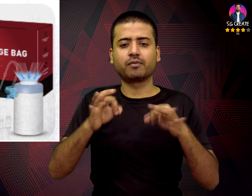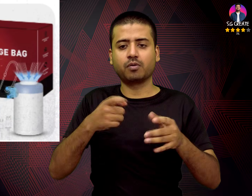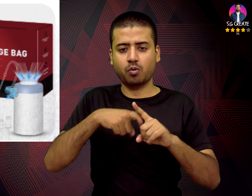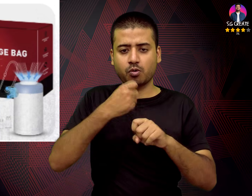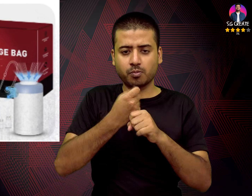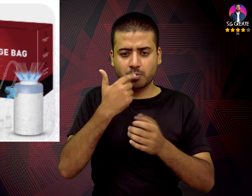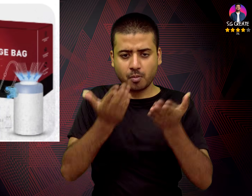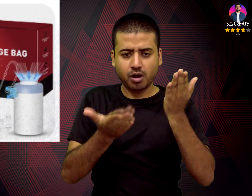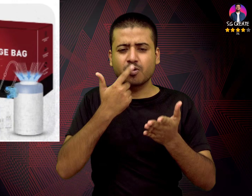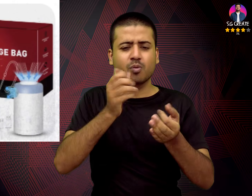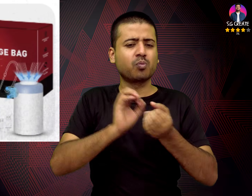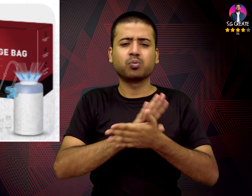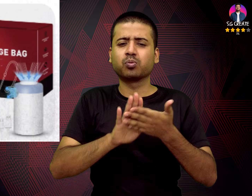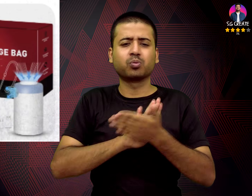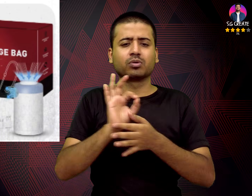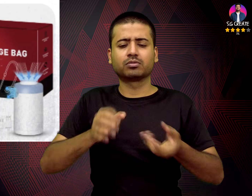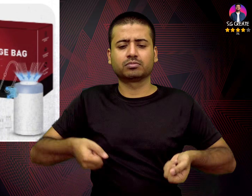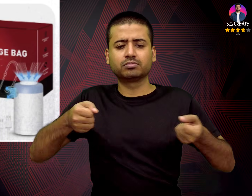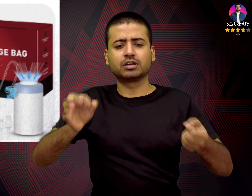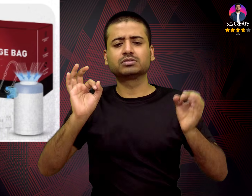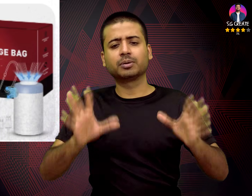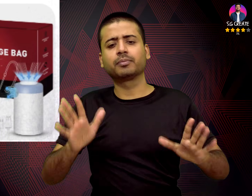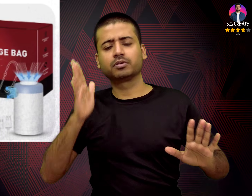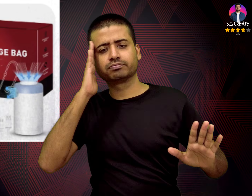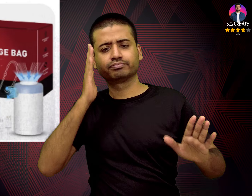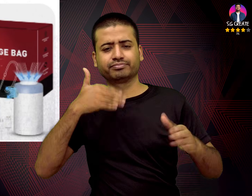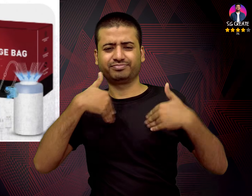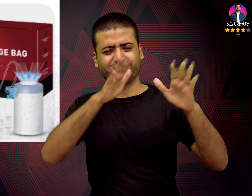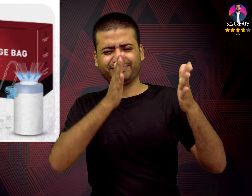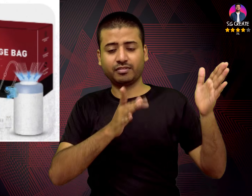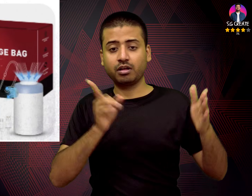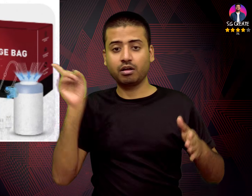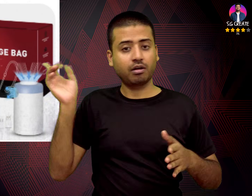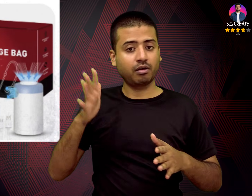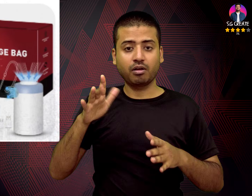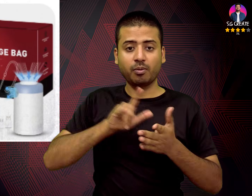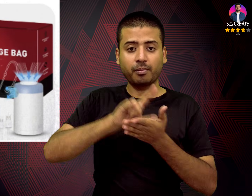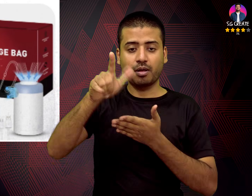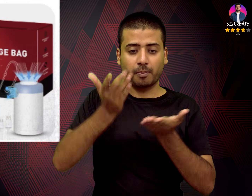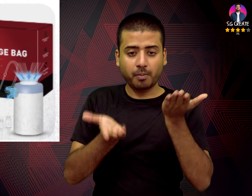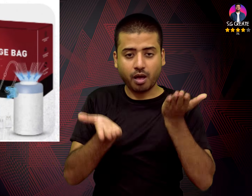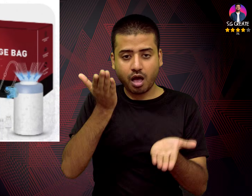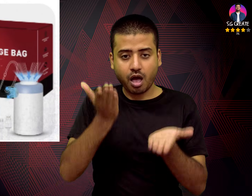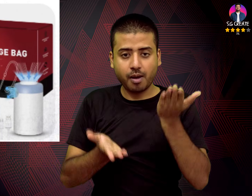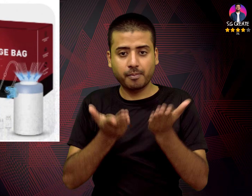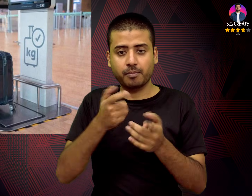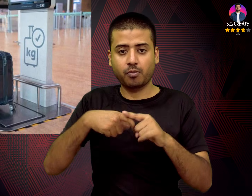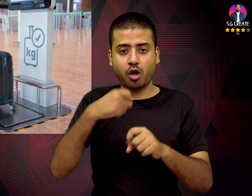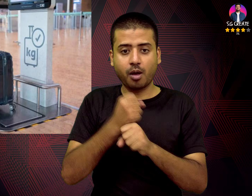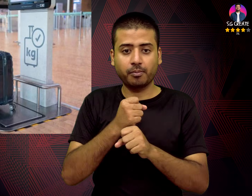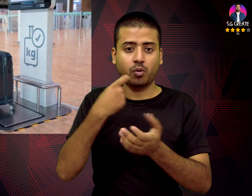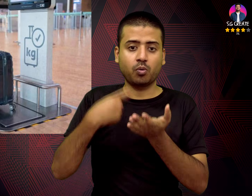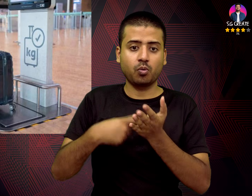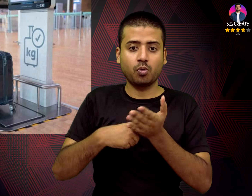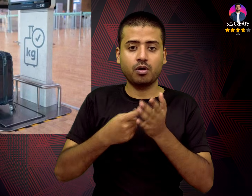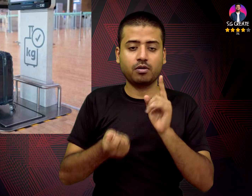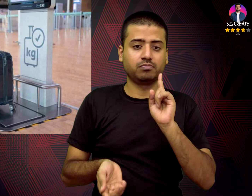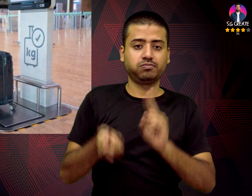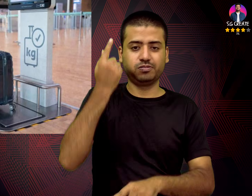extend much further. Weather and environmental protection. Vacuum-sealed bags create an airtight seal. This is